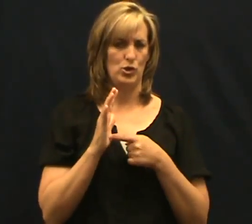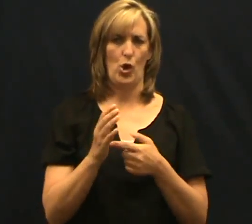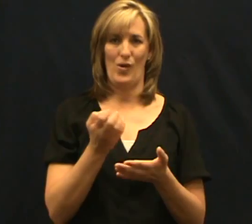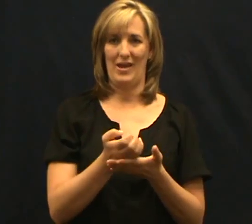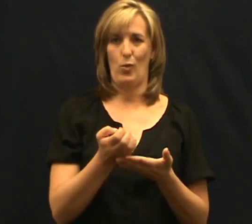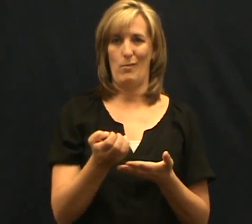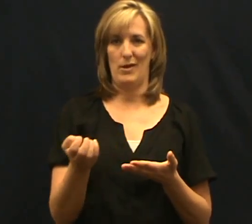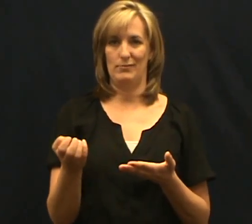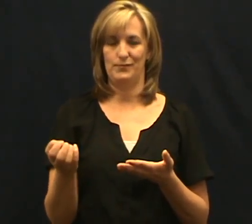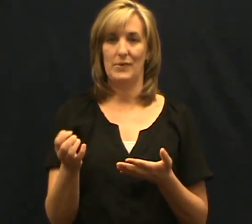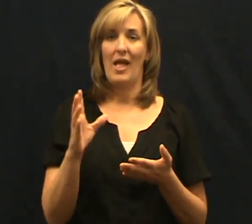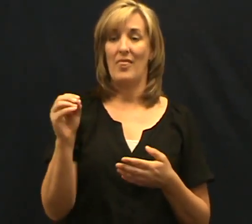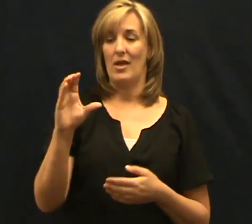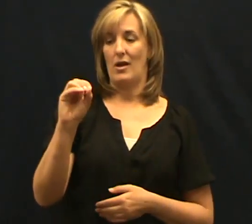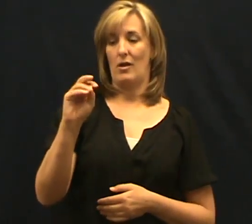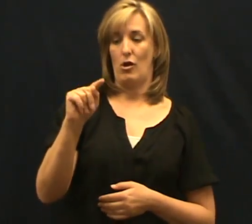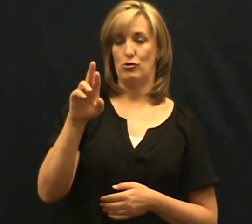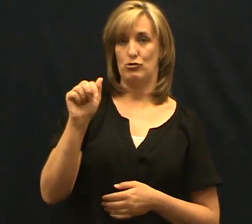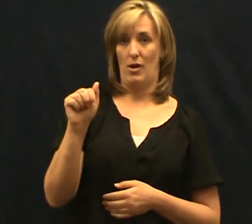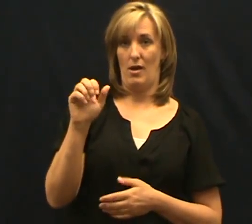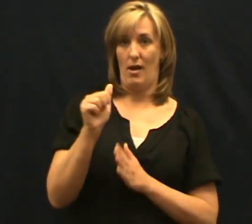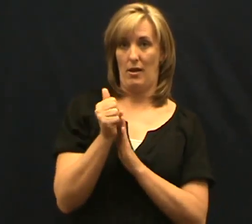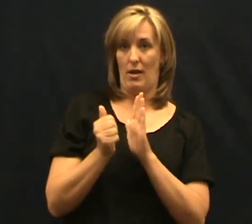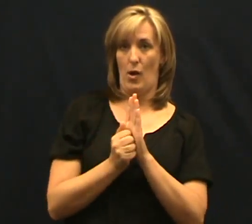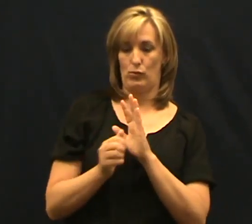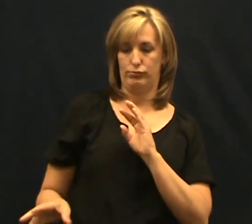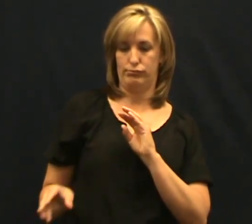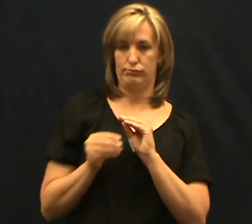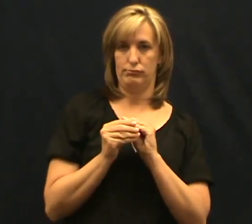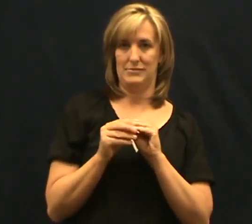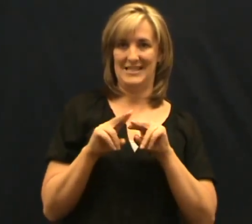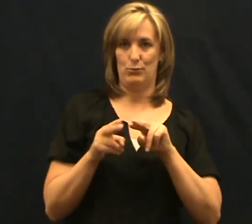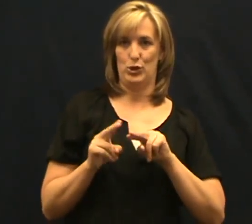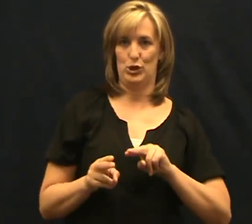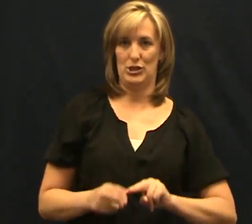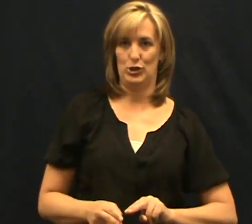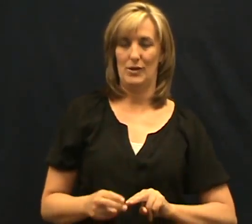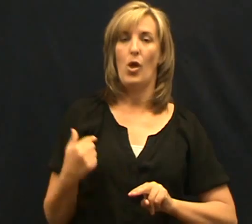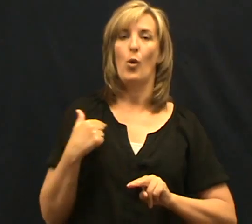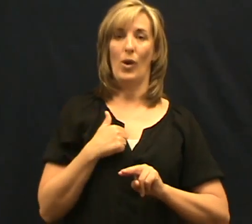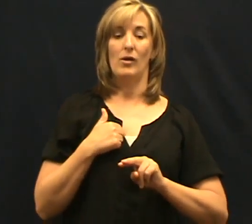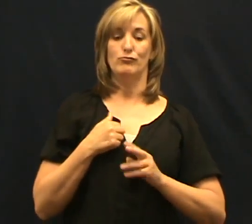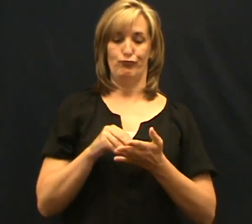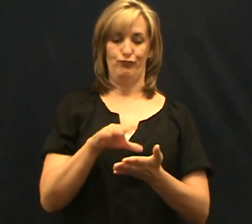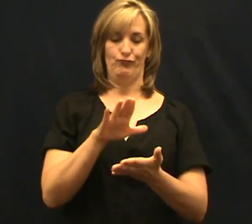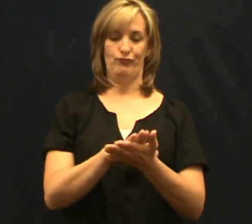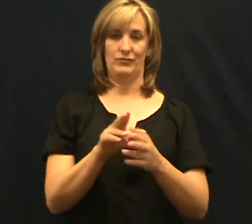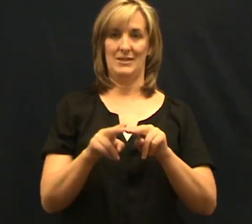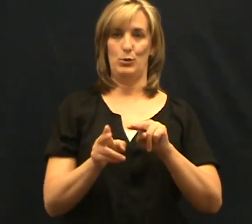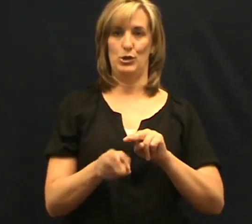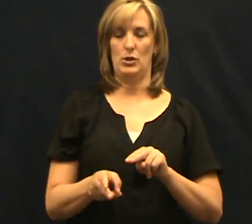contra account, accumulated depreciation. All the depreciation we've recorded so far, $1,000.